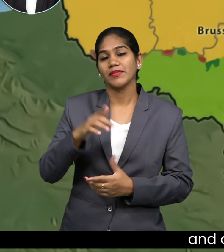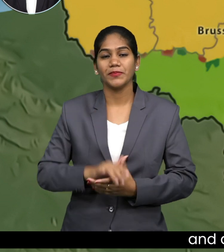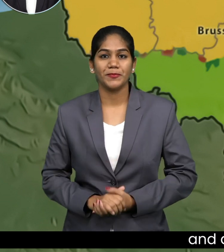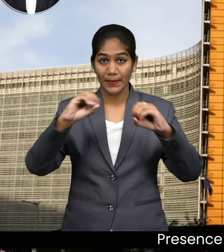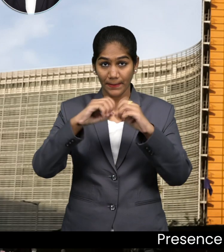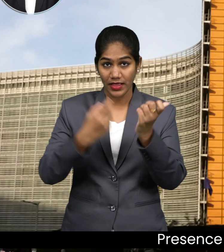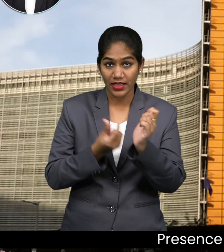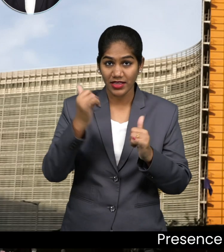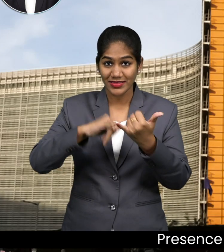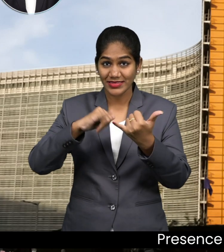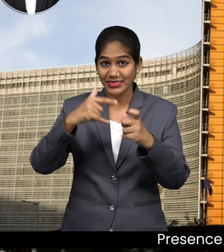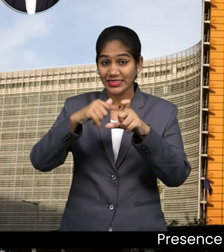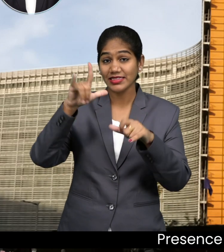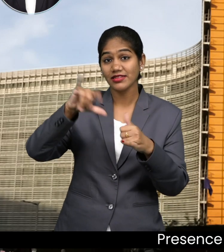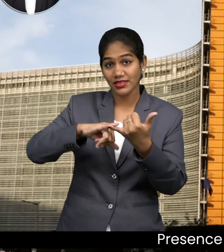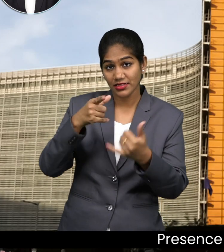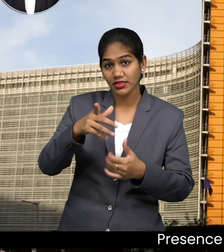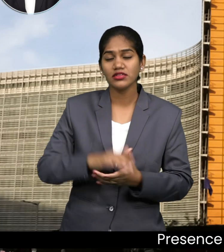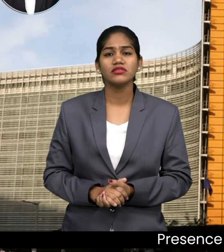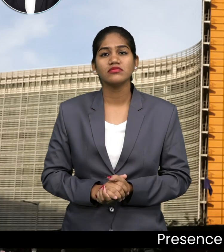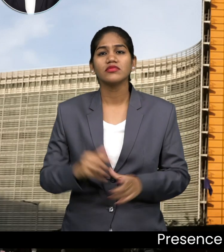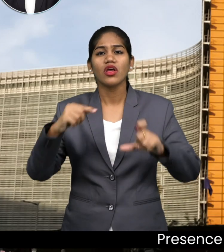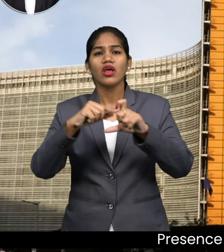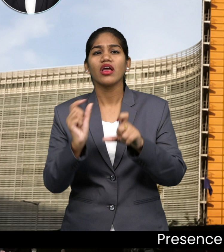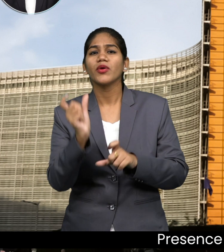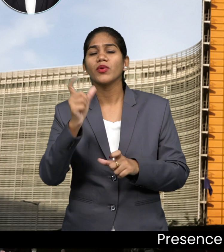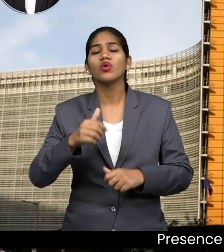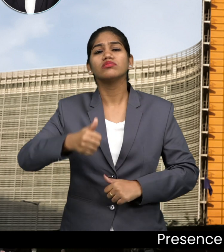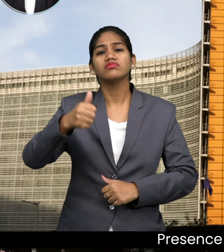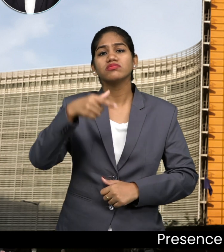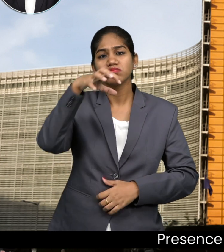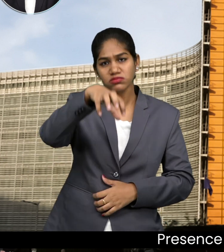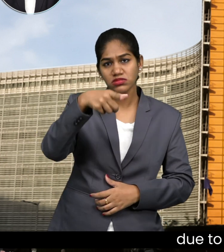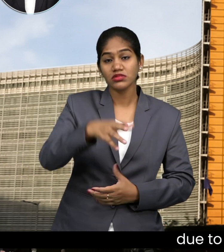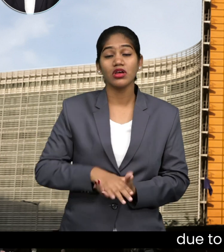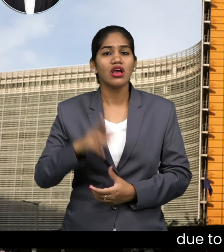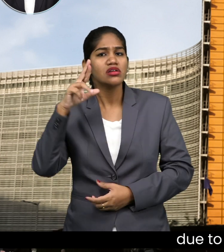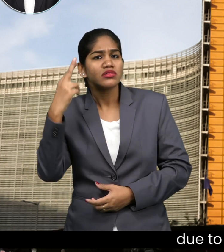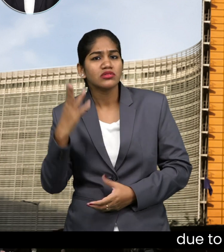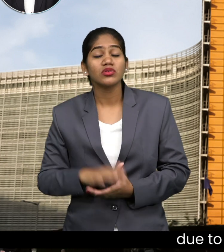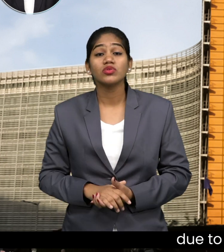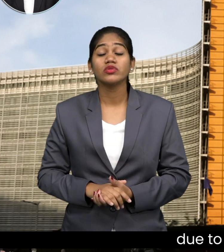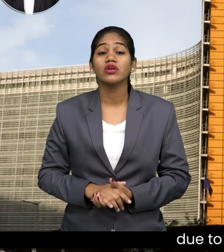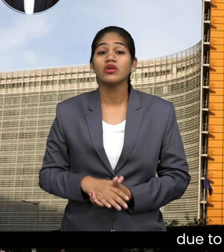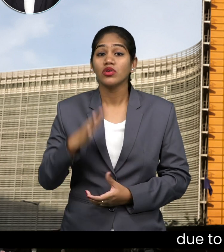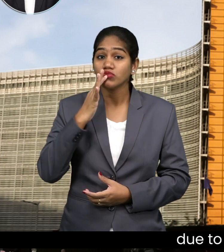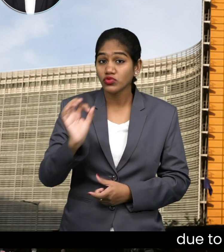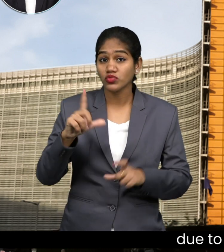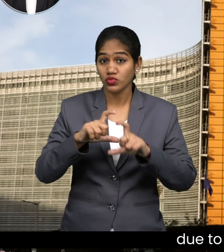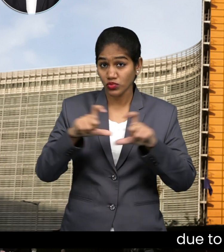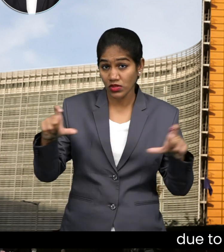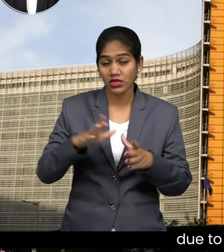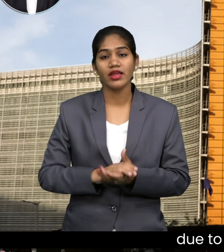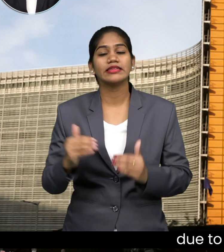Brazil is the EU headquarters due to fairness and justice.